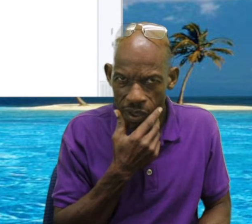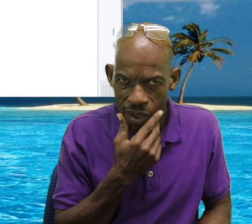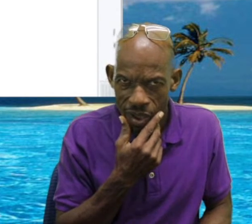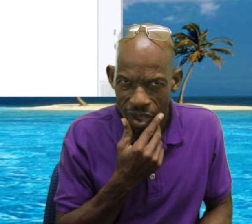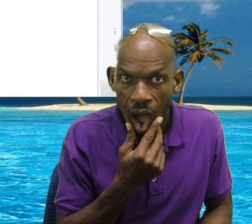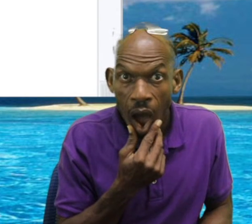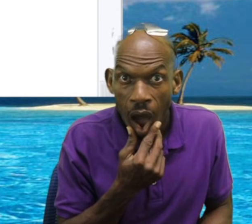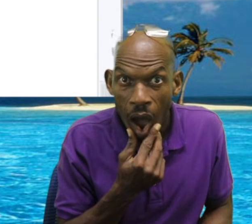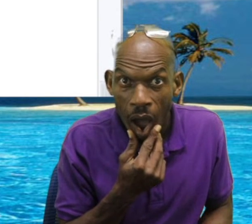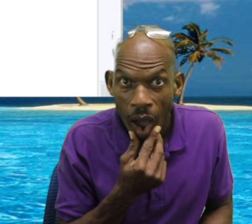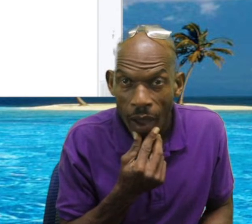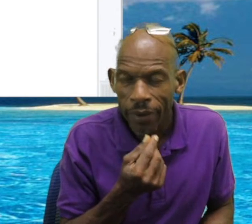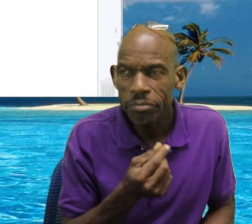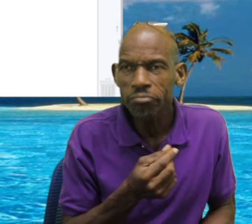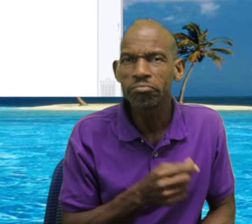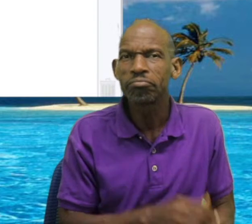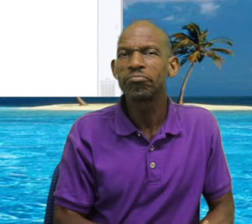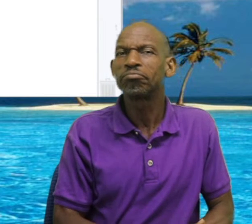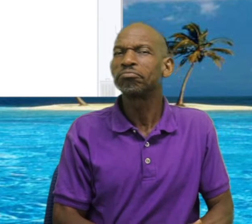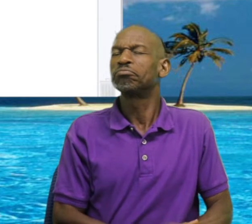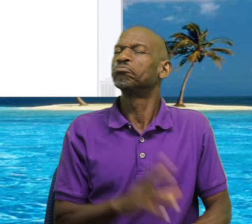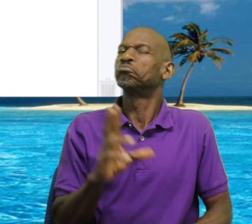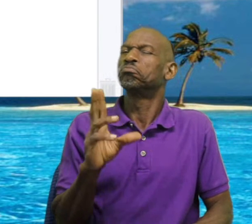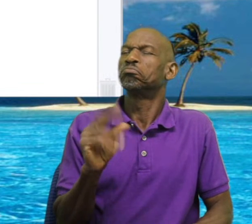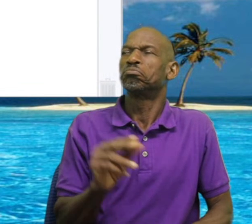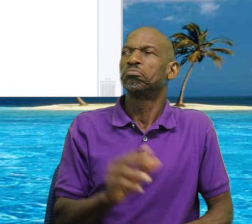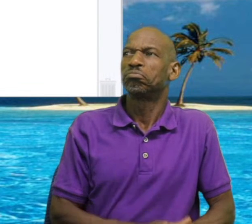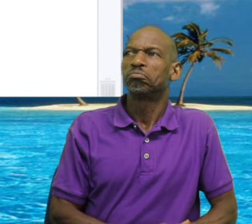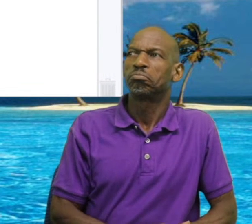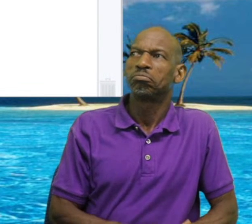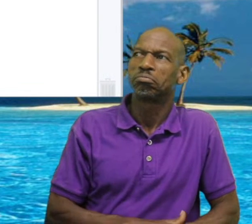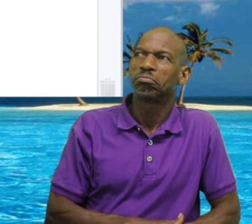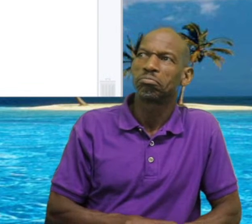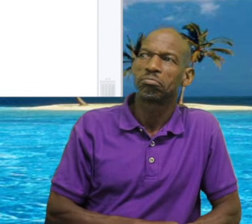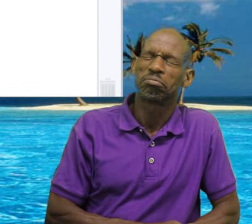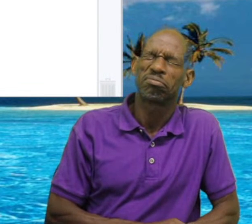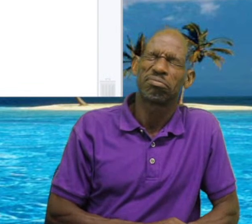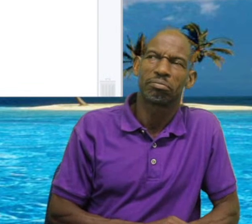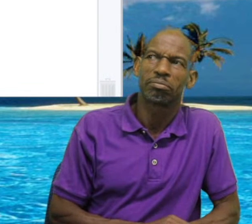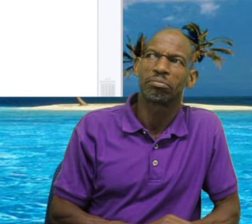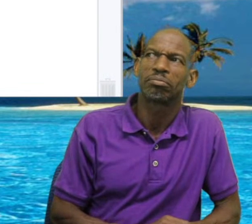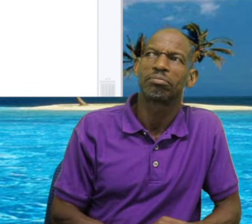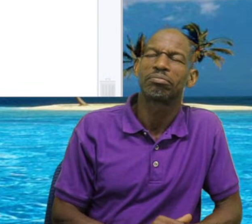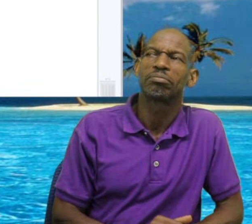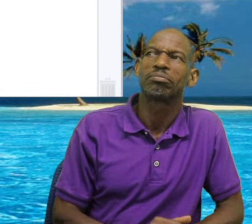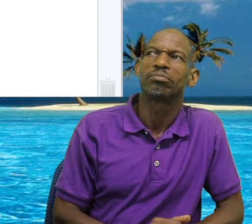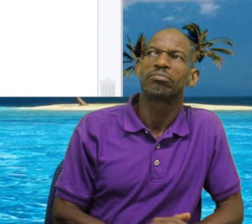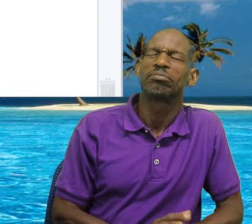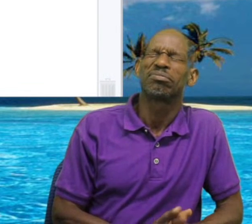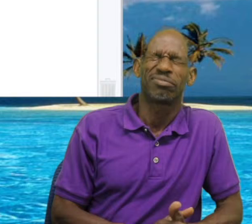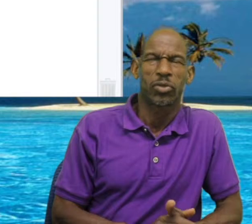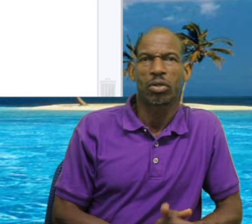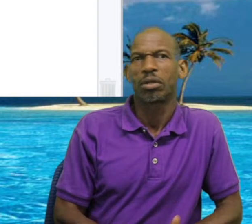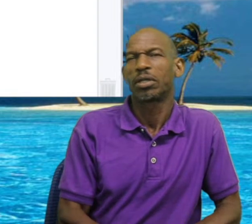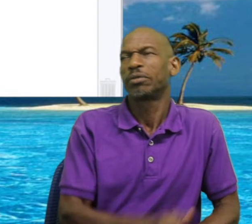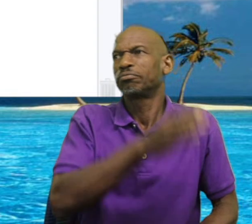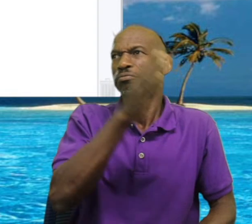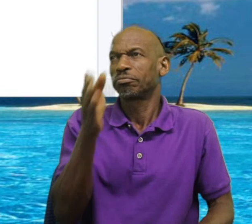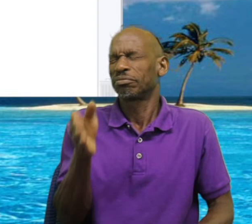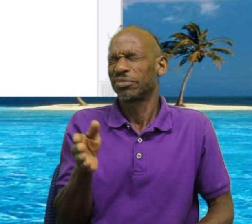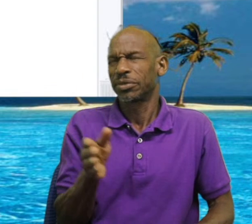Is the a noun? No, the is not a noun. Why am I not putting it?